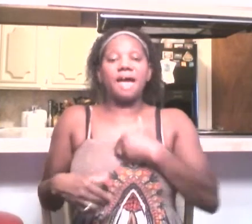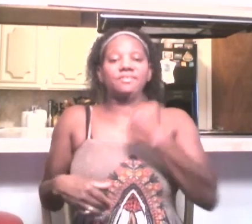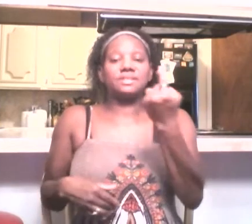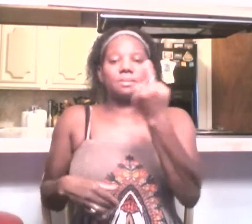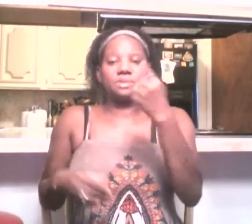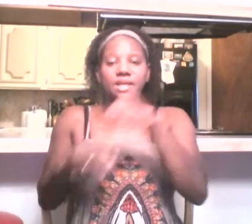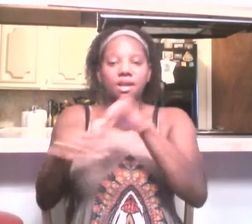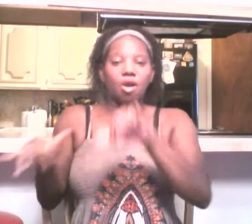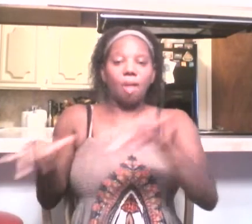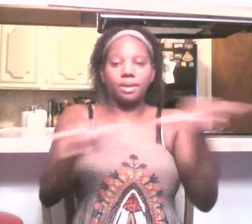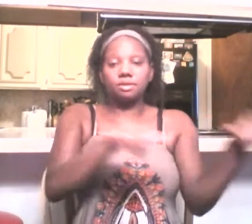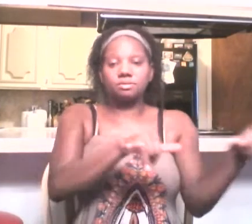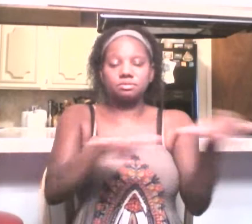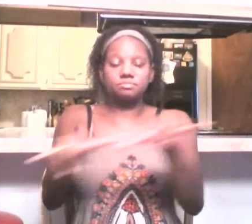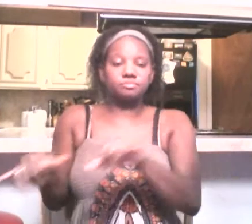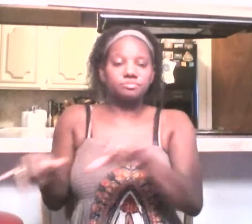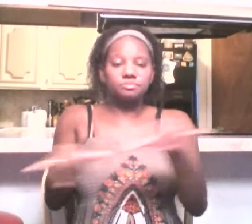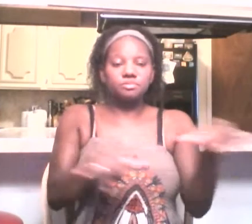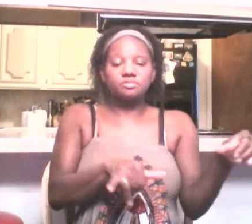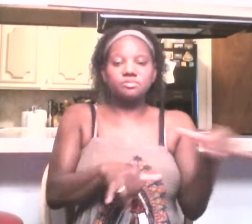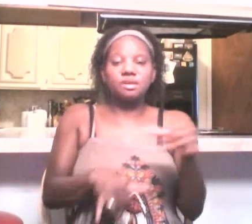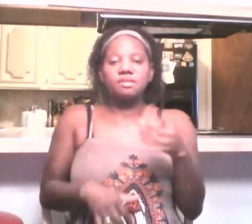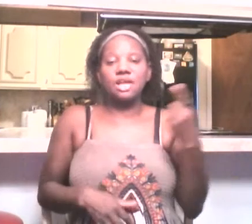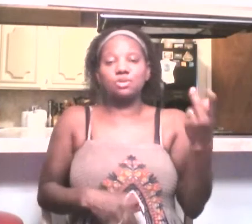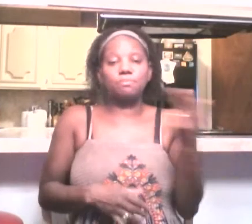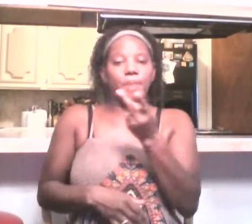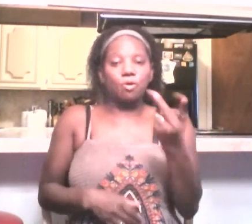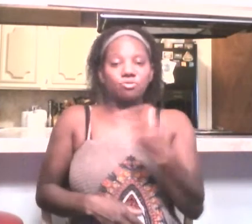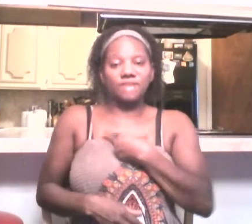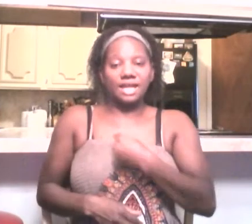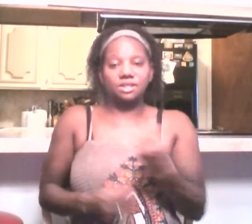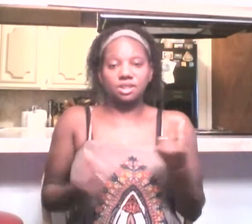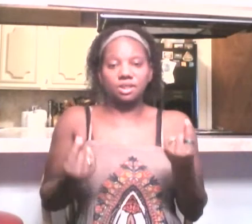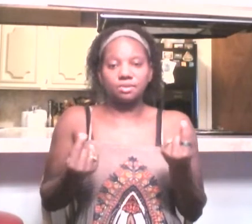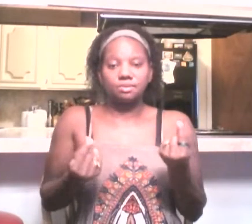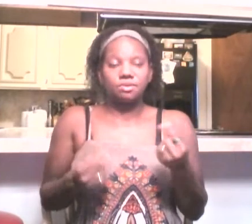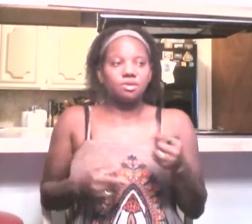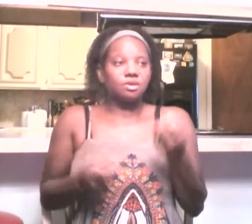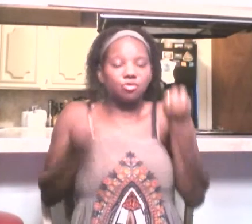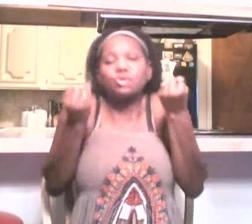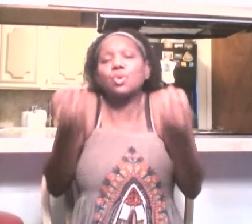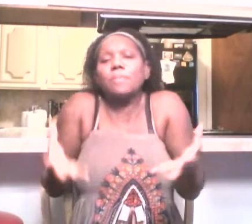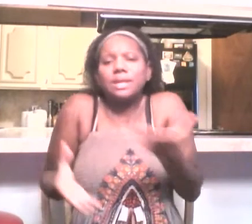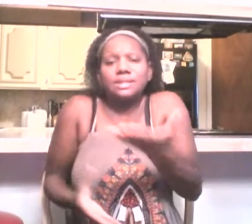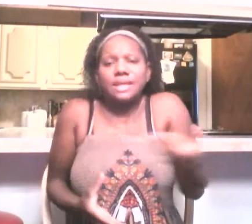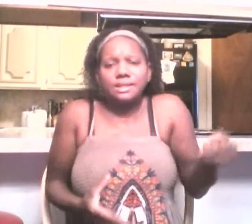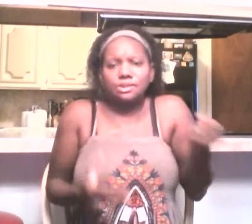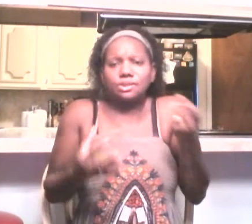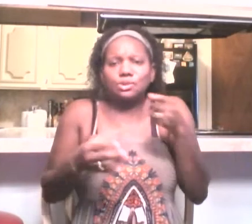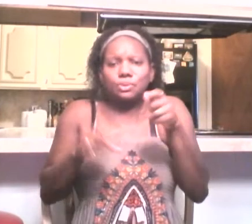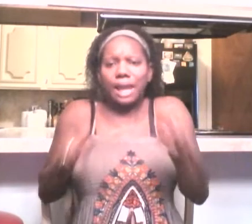Having something in common that you both like to do. You know, there's so many things that you can